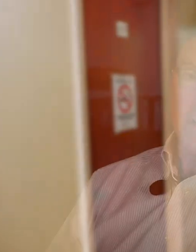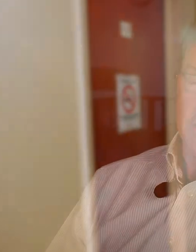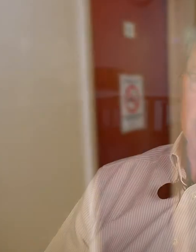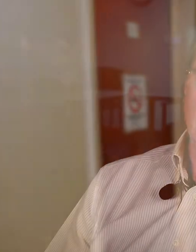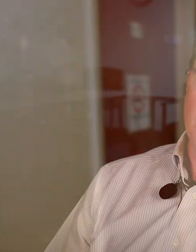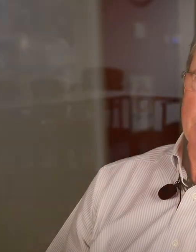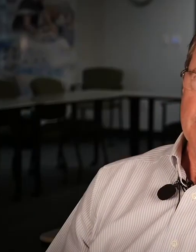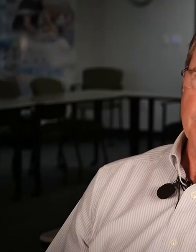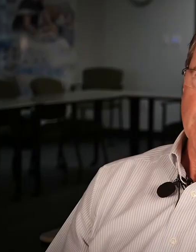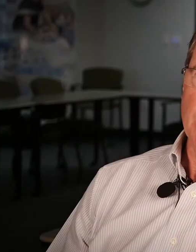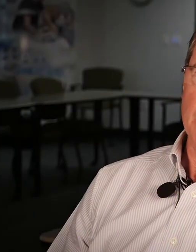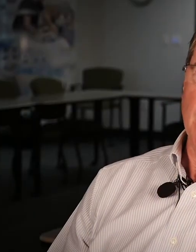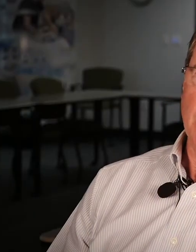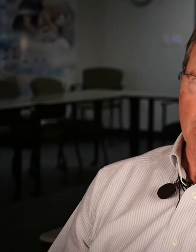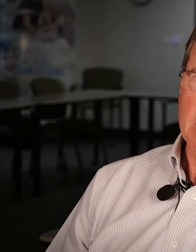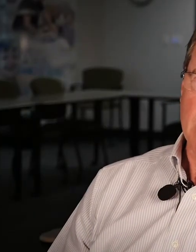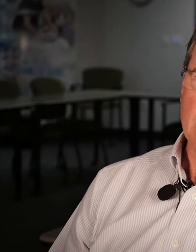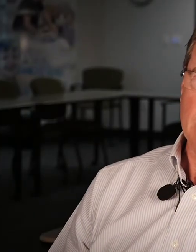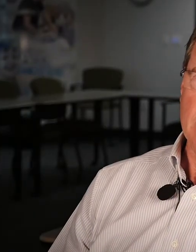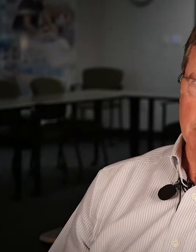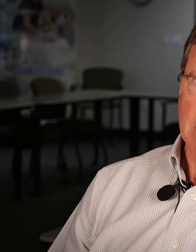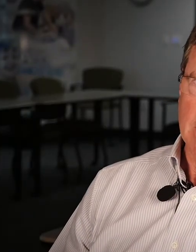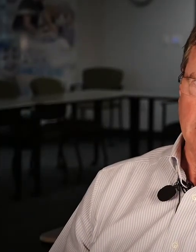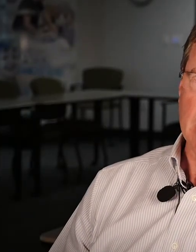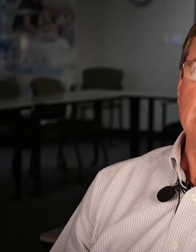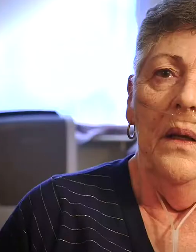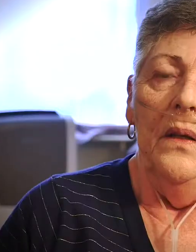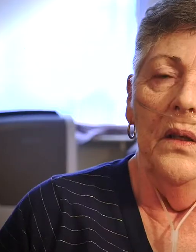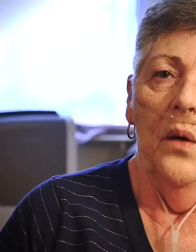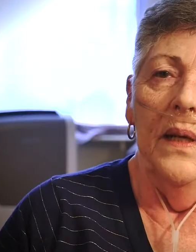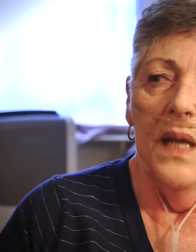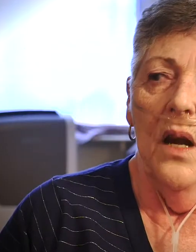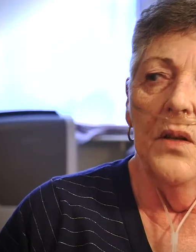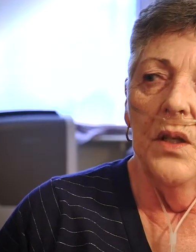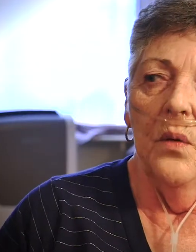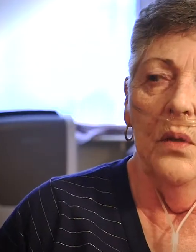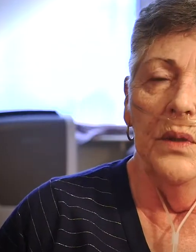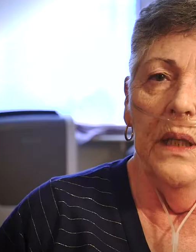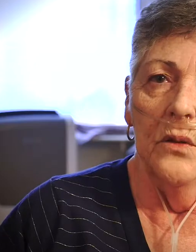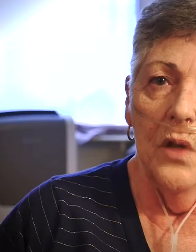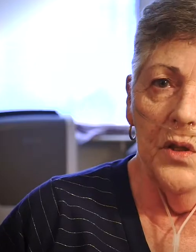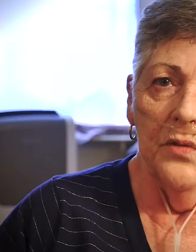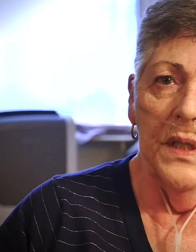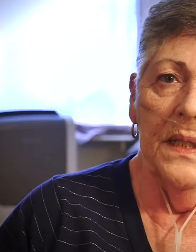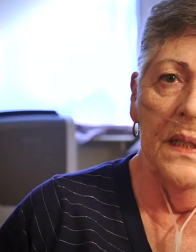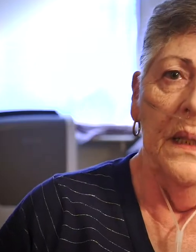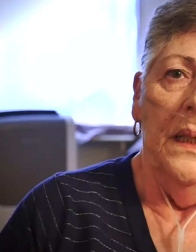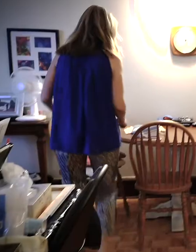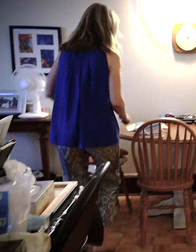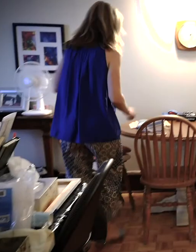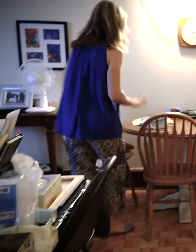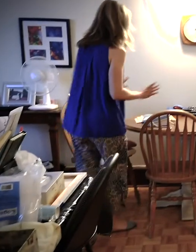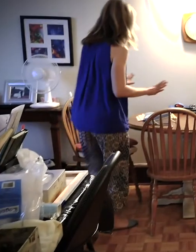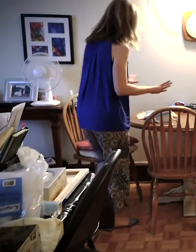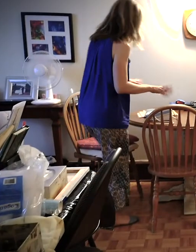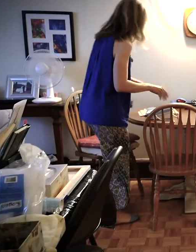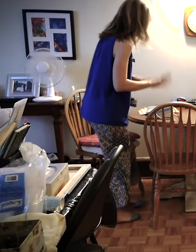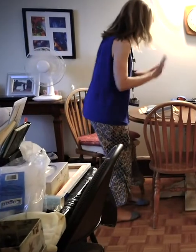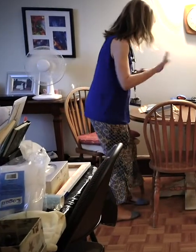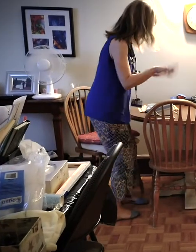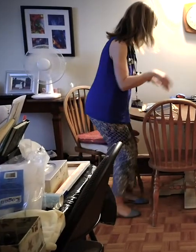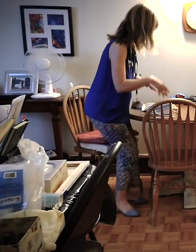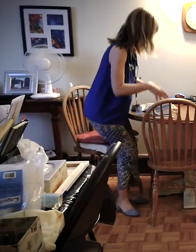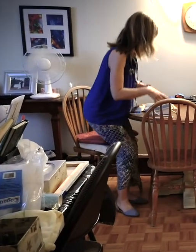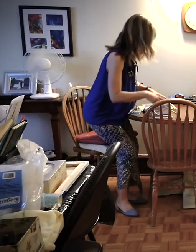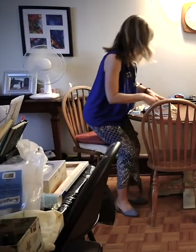in the patient's home, which is where they wanted it to be delivered. You know, it's hard to go out and get groceries, much